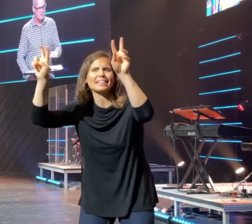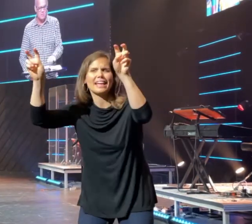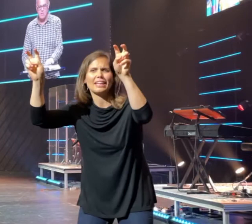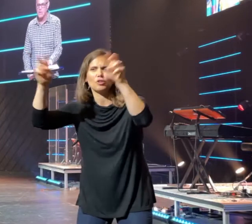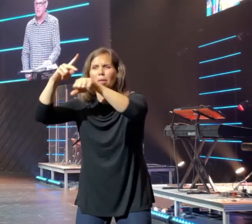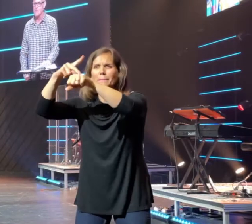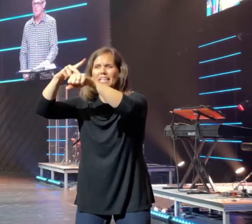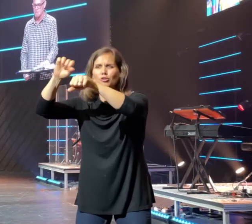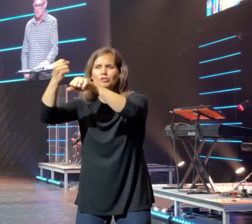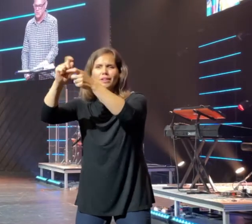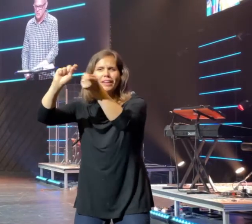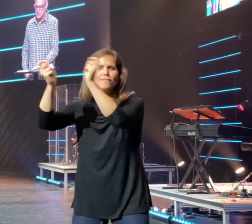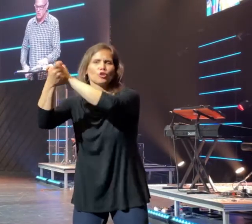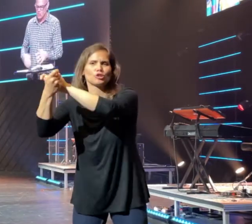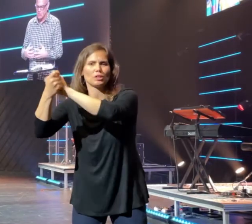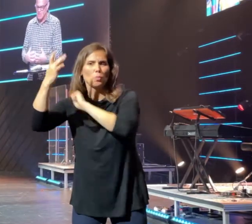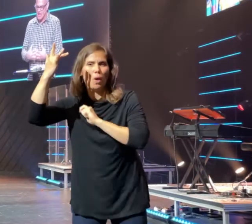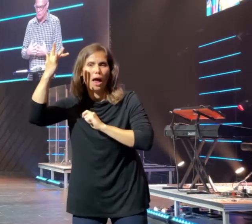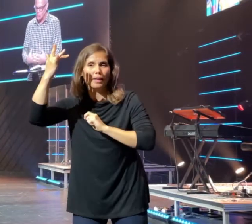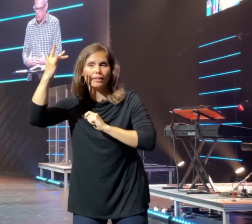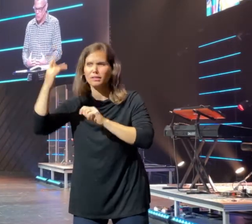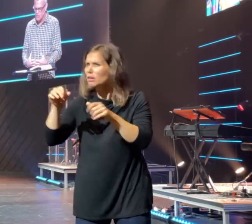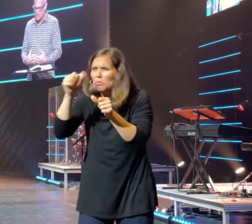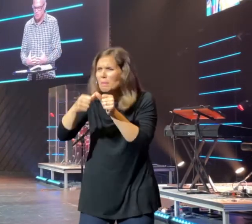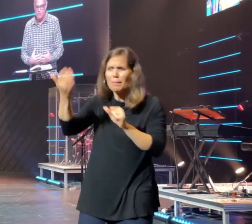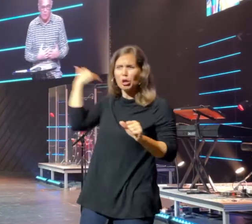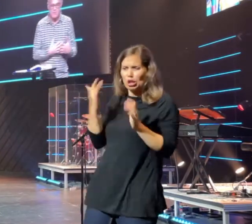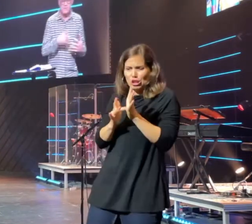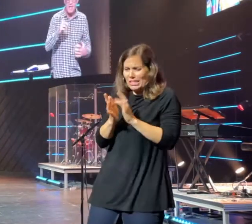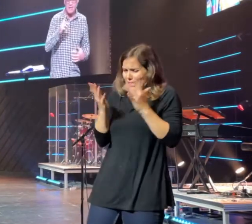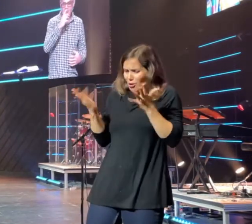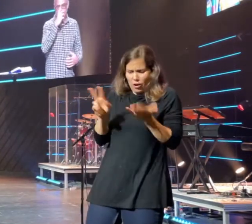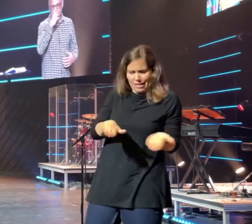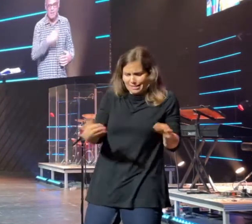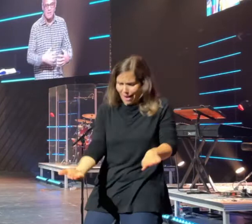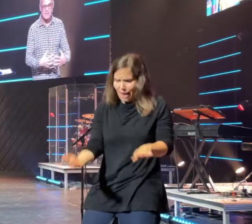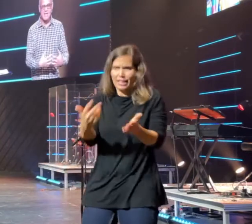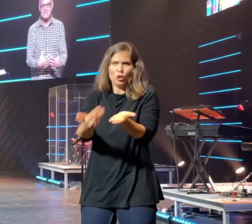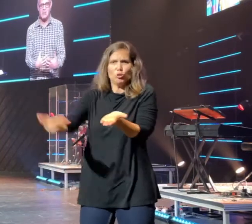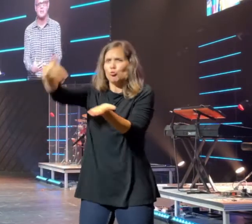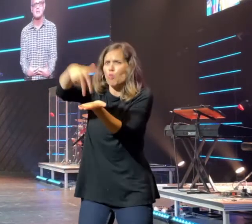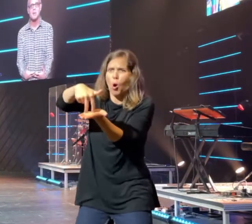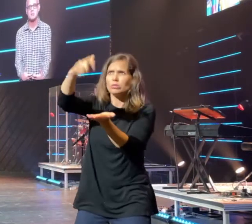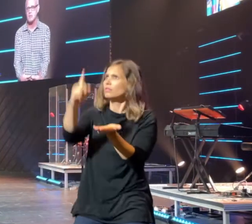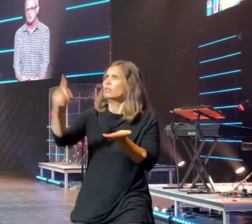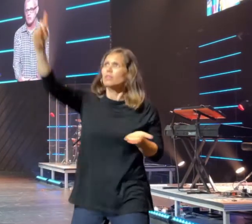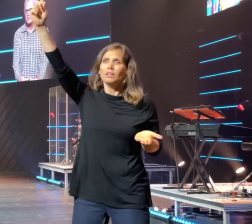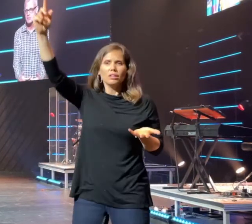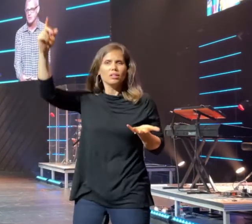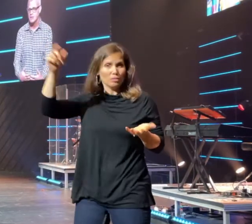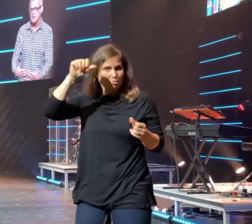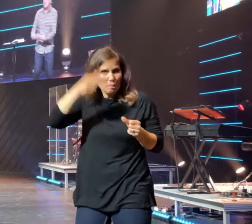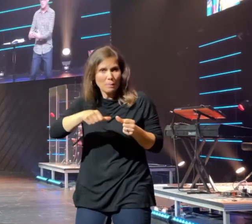Because Peter, Jesus had already died, rose, and before he ascended, he sat down with the disciples. Many of you know